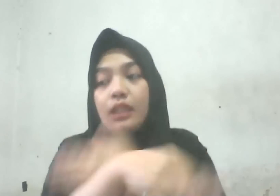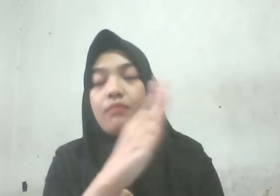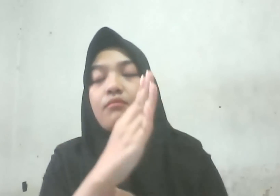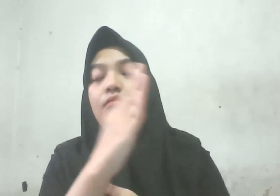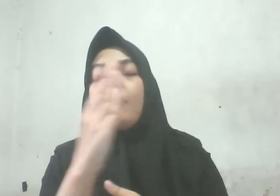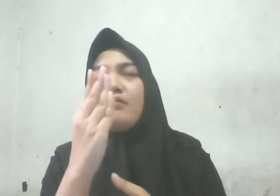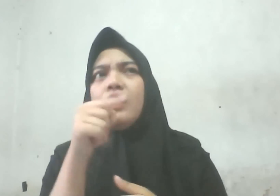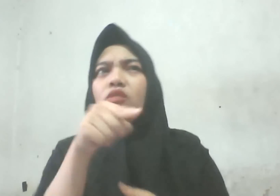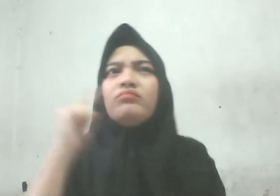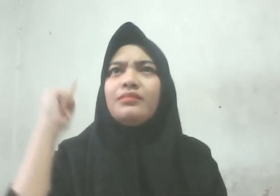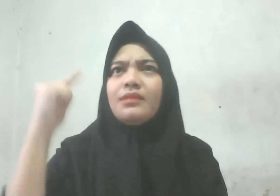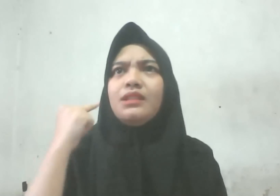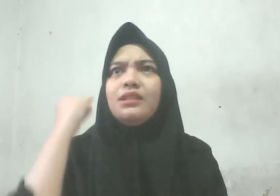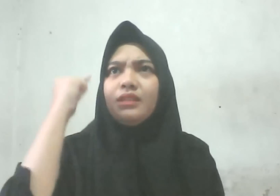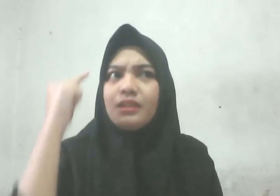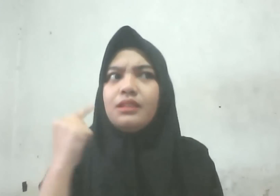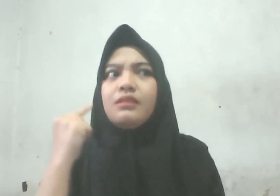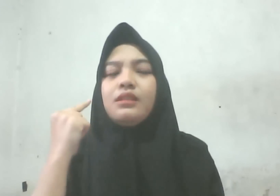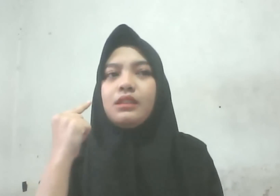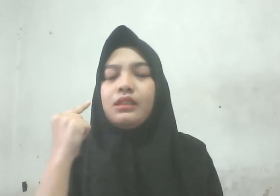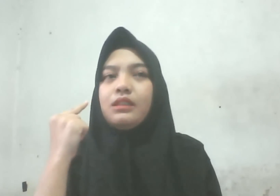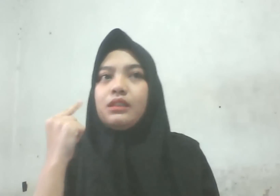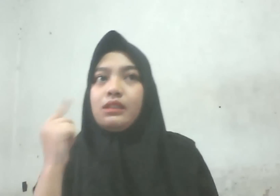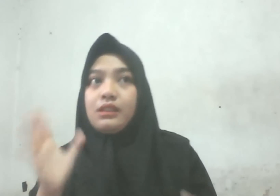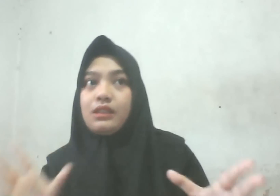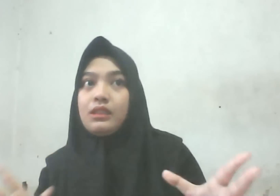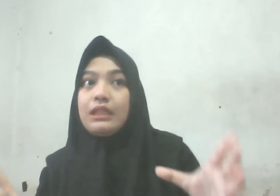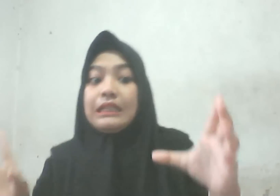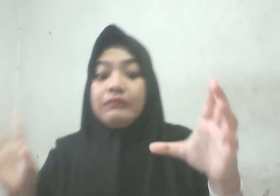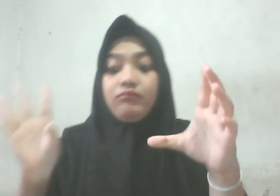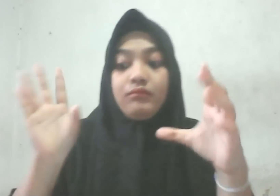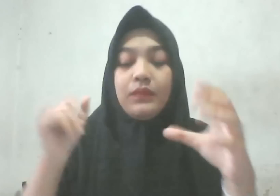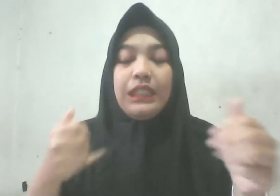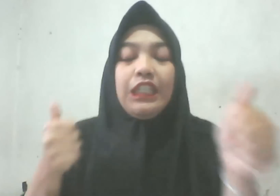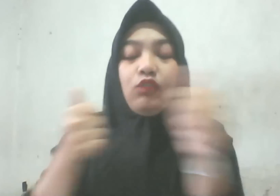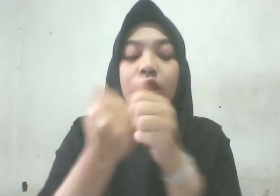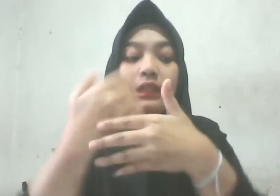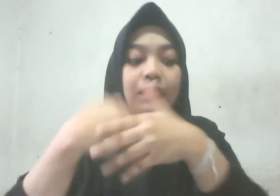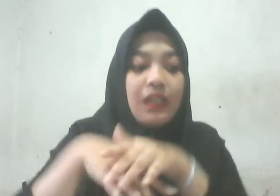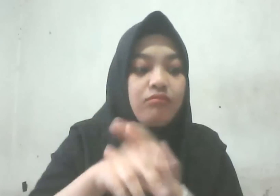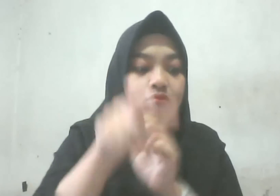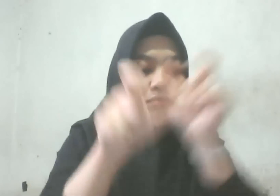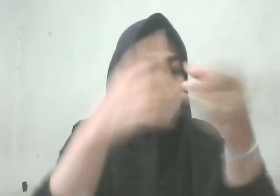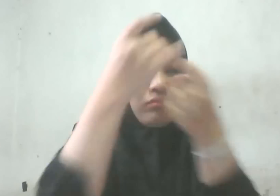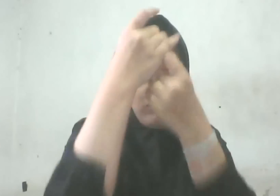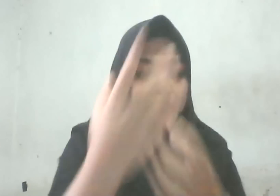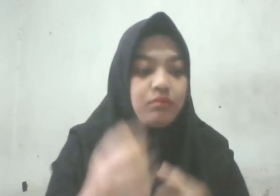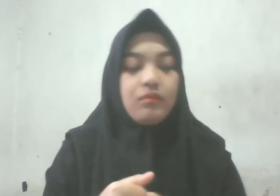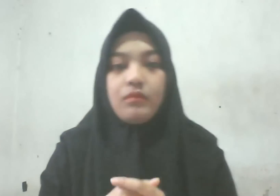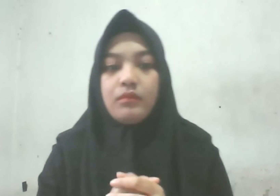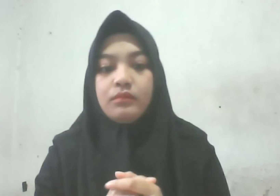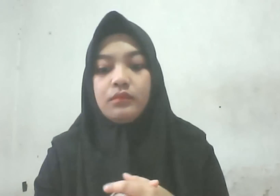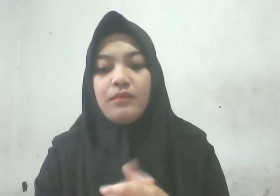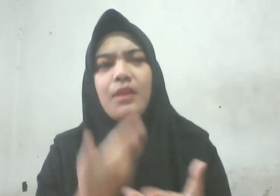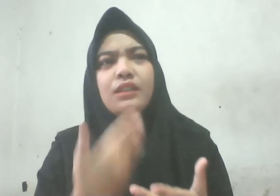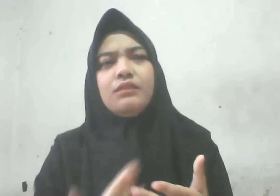often are involved themselves and have the expertise that can be drawn upon to organize